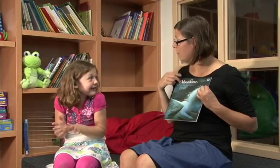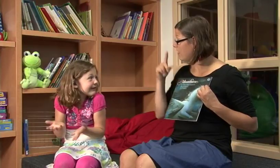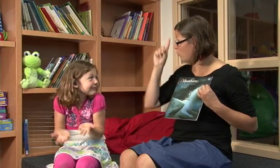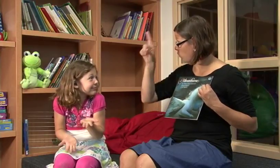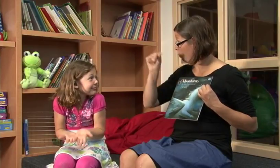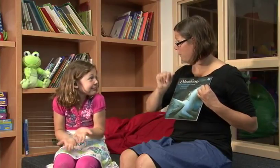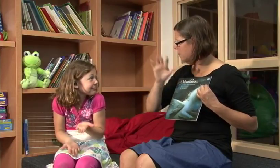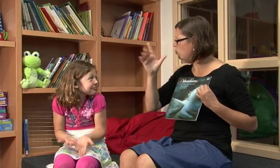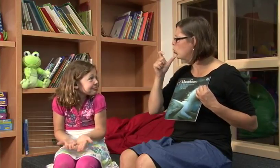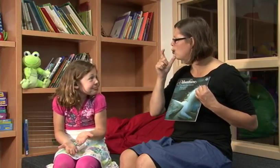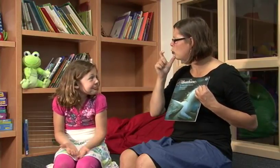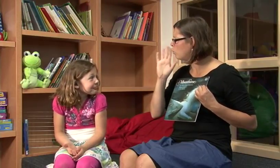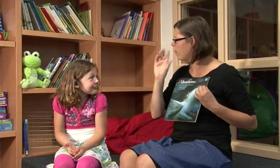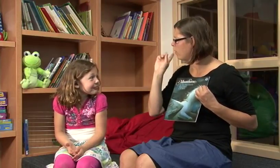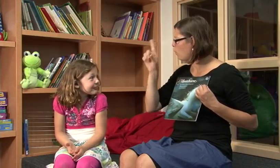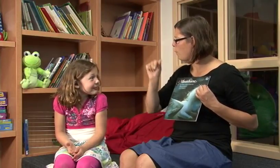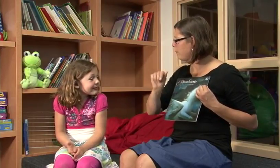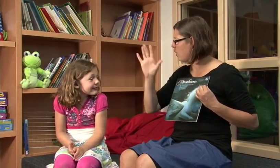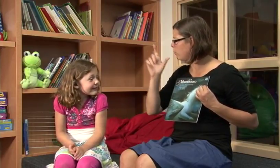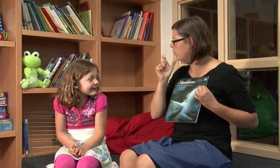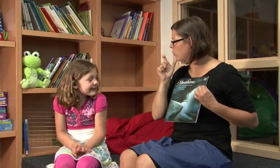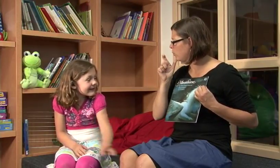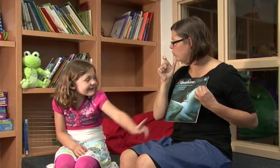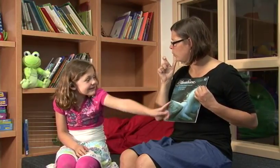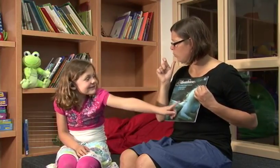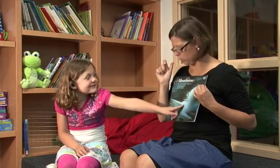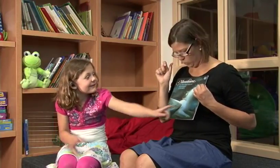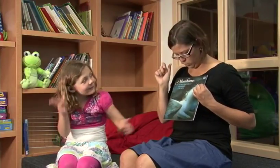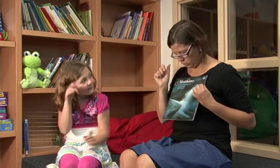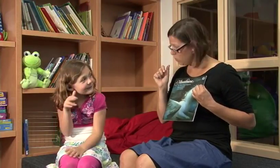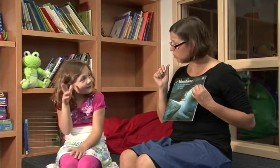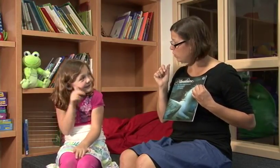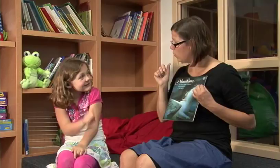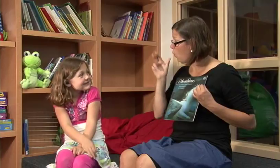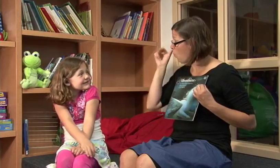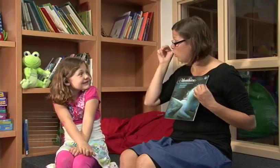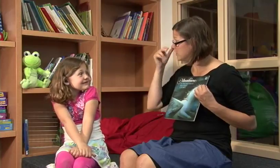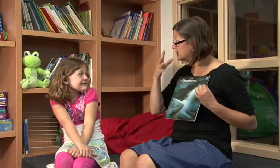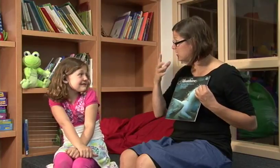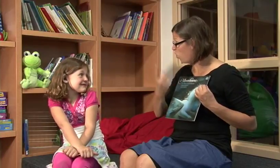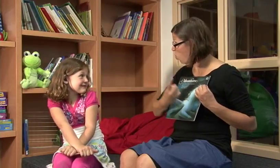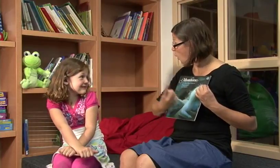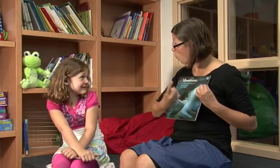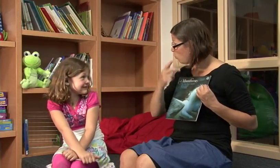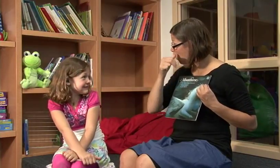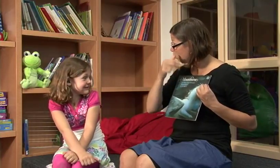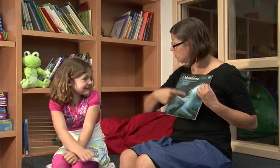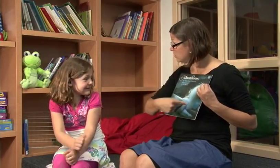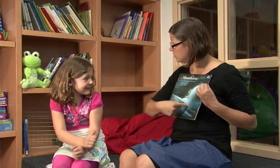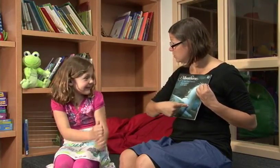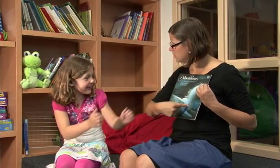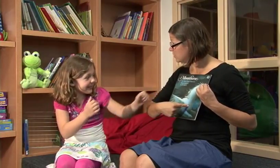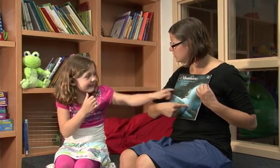they're going to be going to the mountains. So they're going to go to the mountains. Who's going to the mountains? The horse. Is the horse going alone?